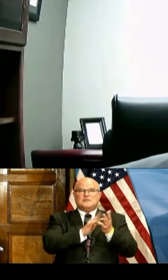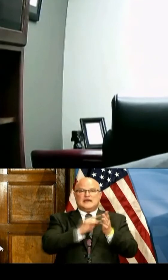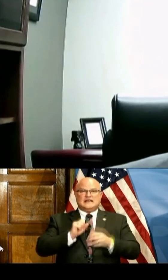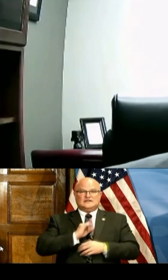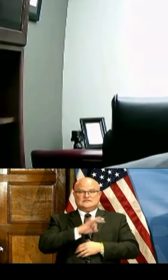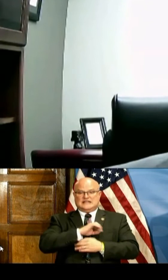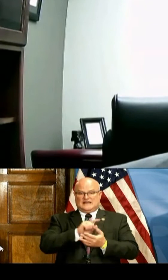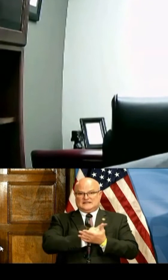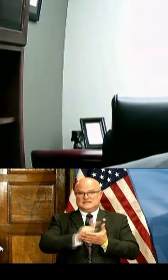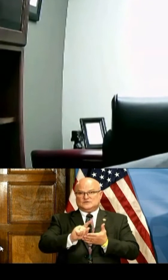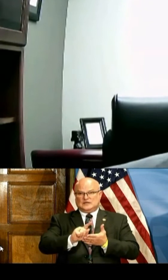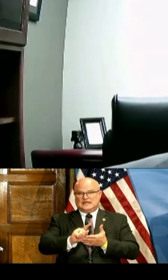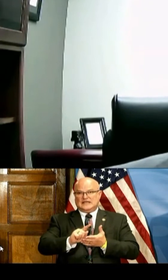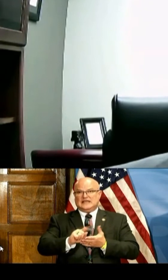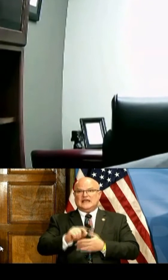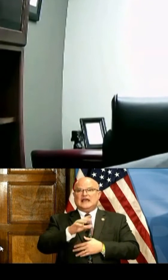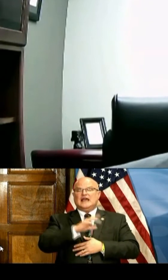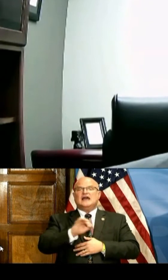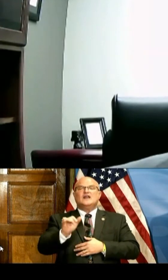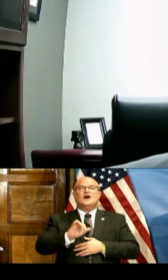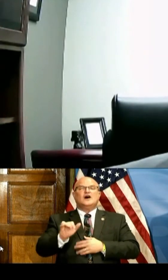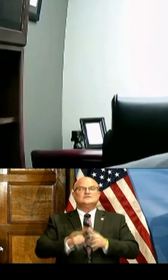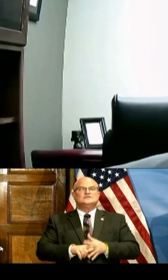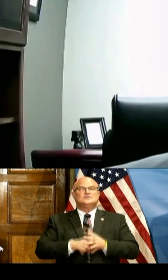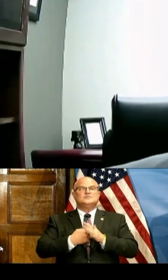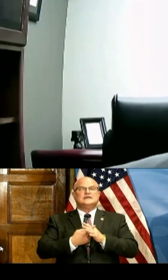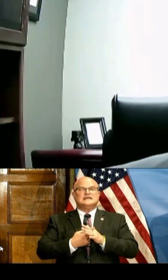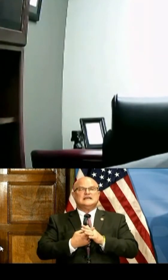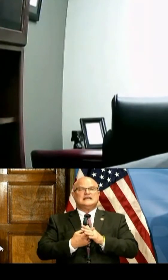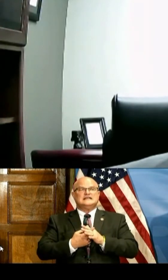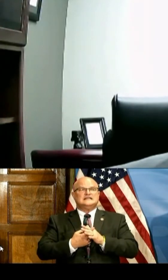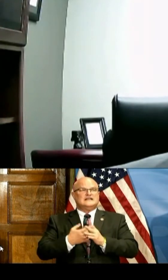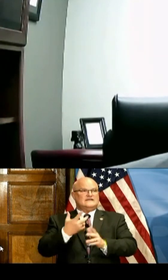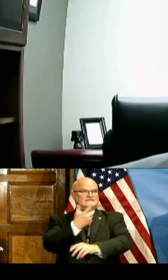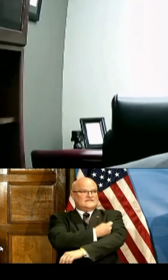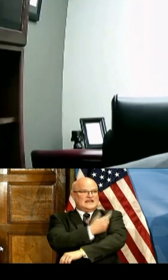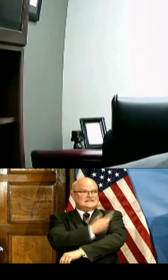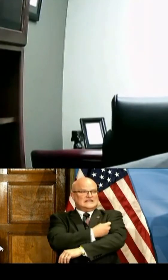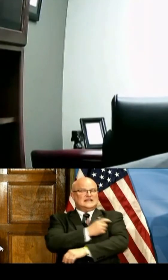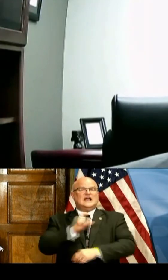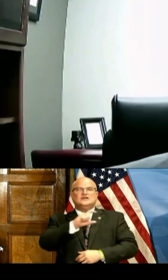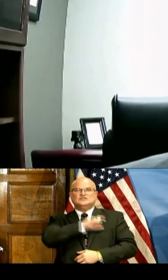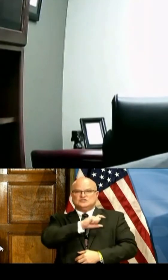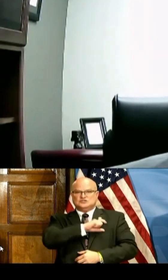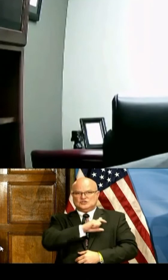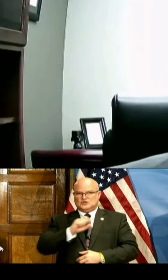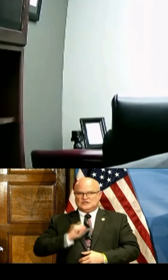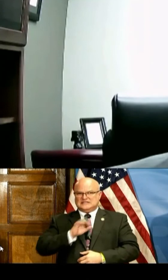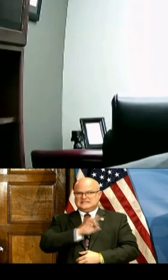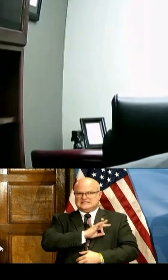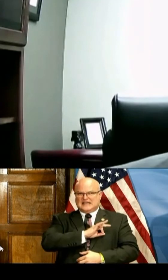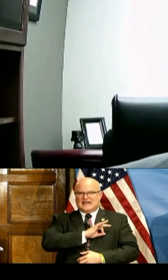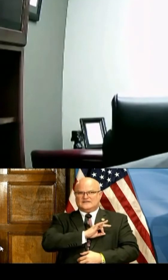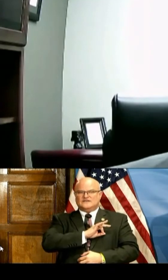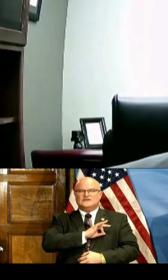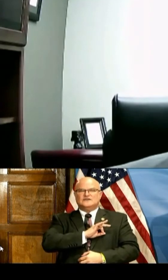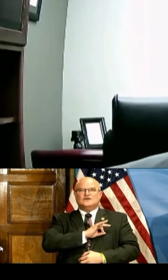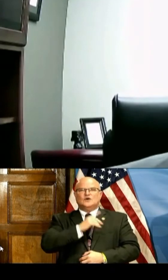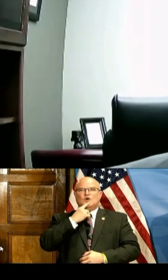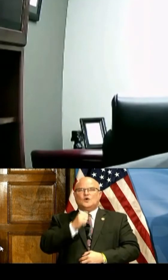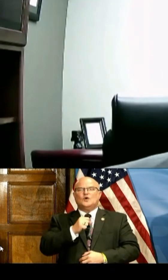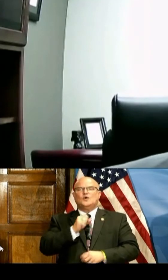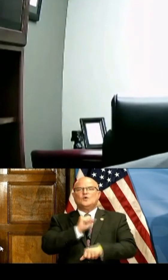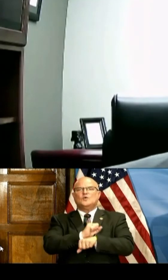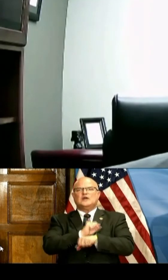this week and also begin to vaccinate our security staff who are permanently assigned to medical support